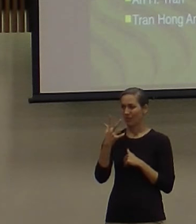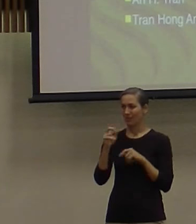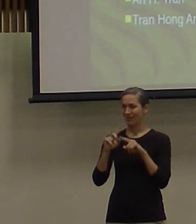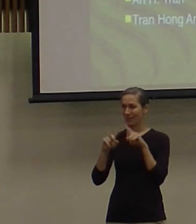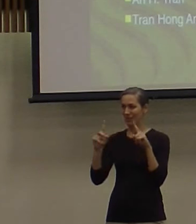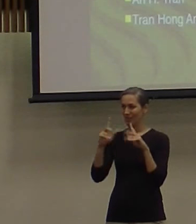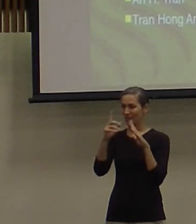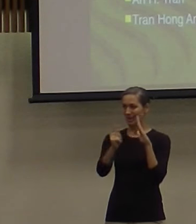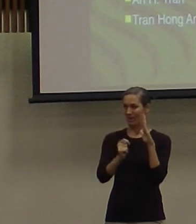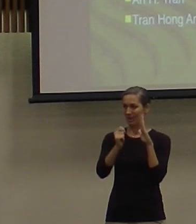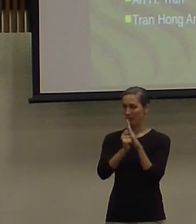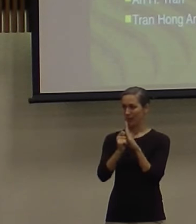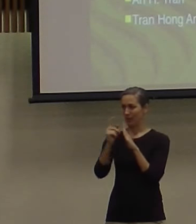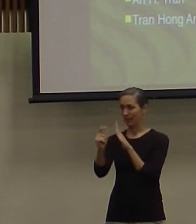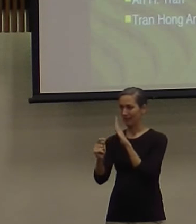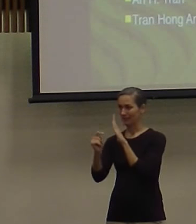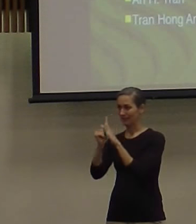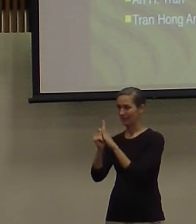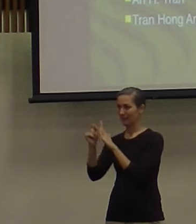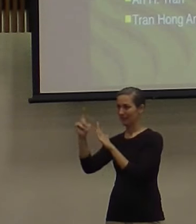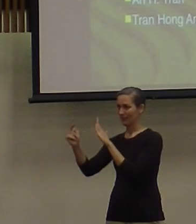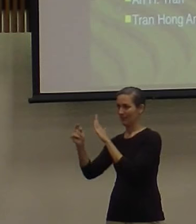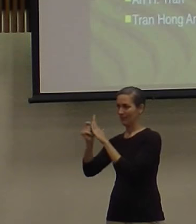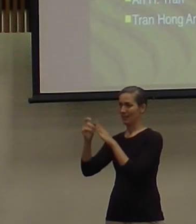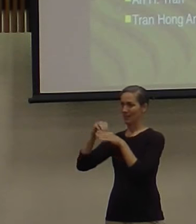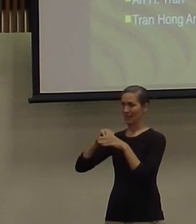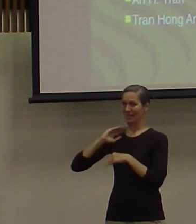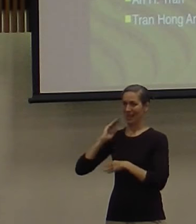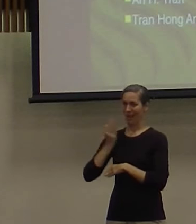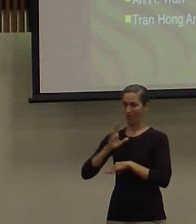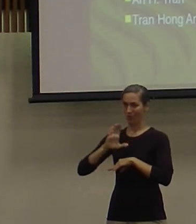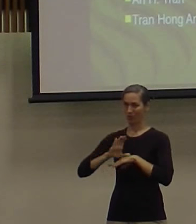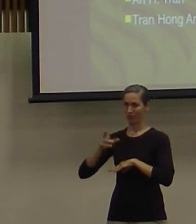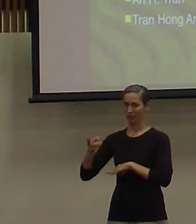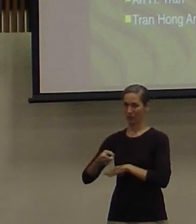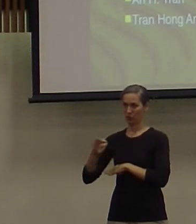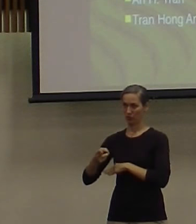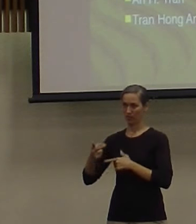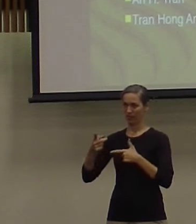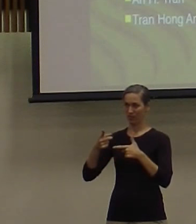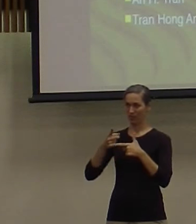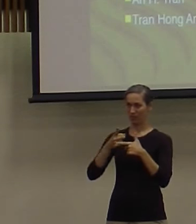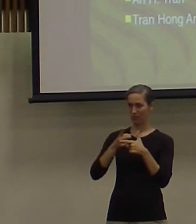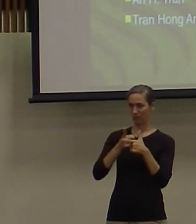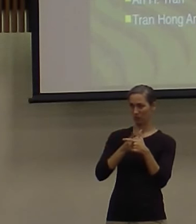this history. And the first one that will be the South,